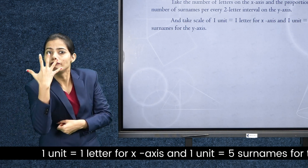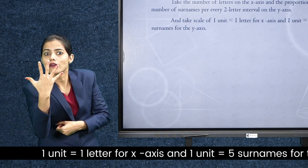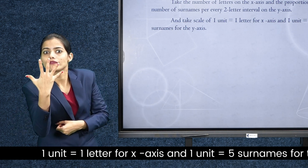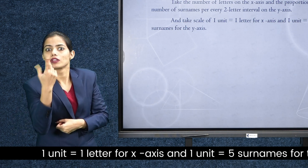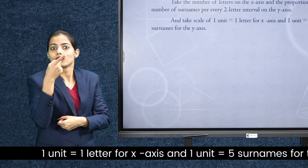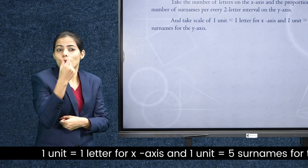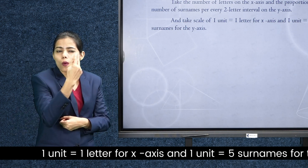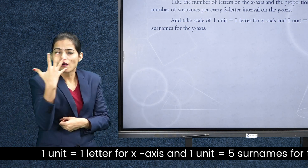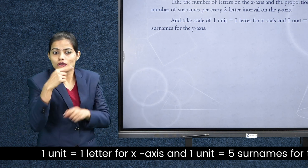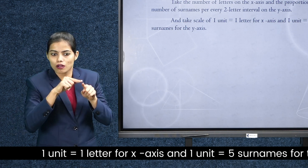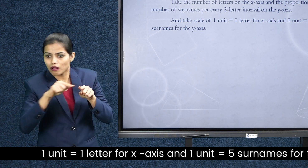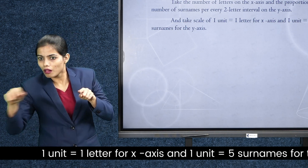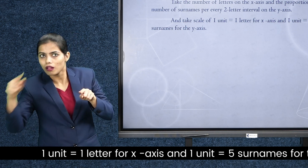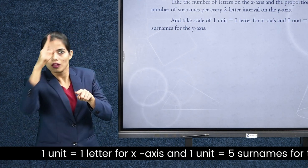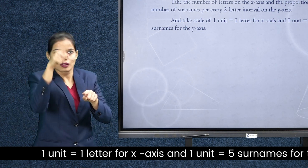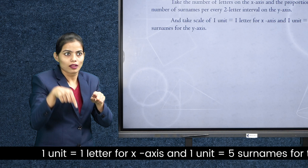for the y-axis.